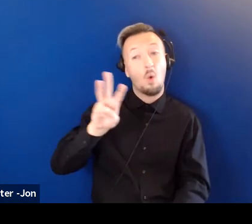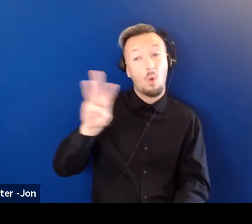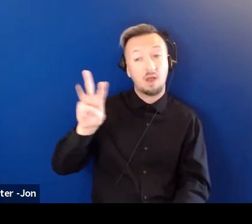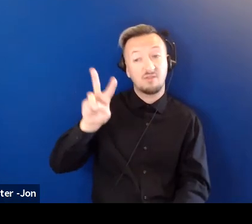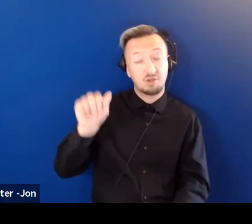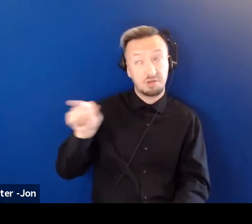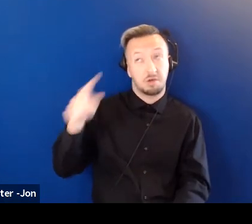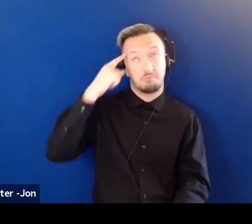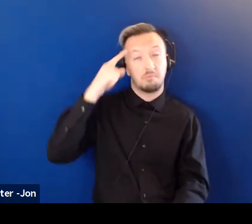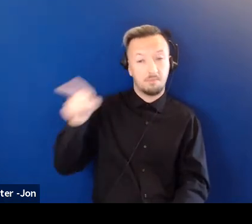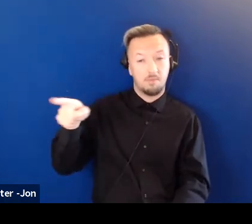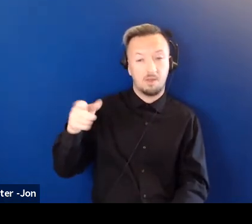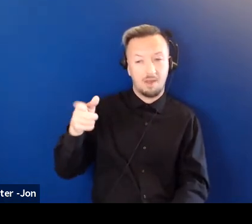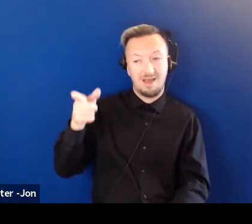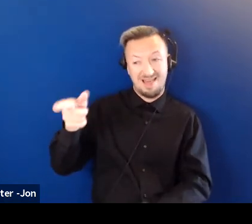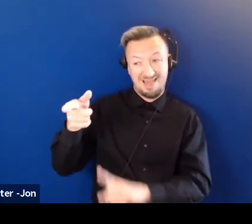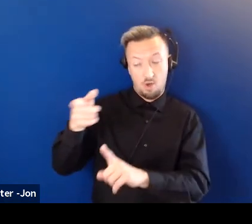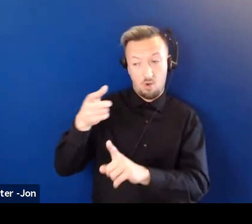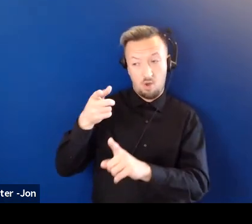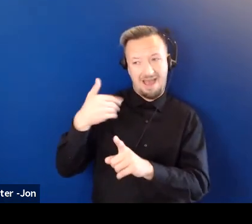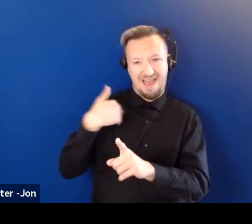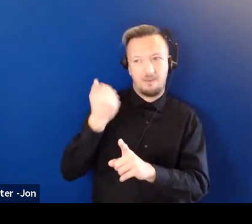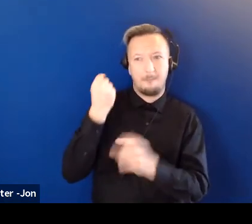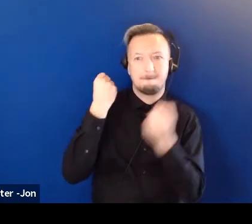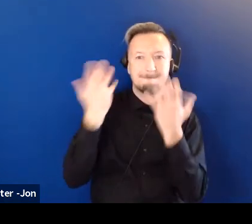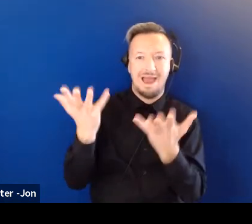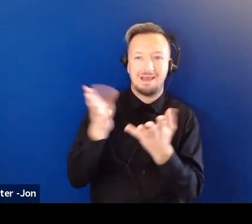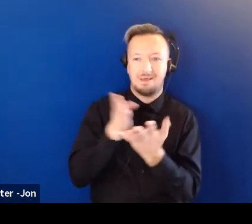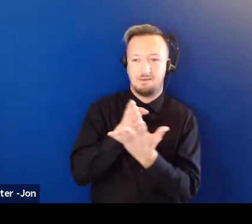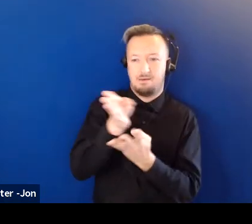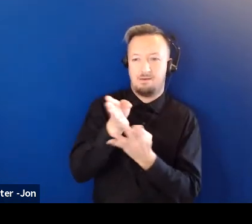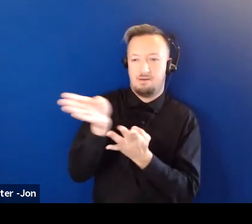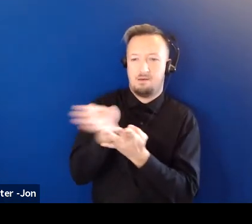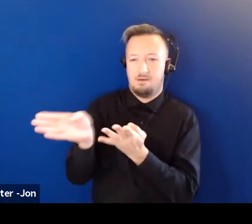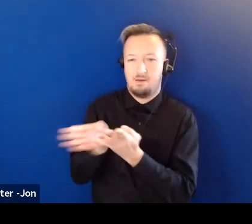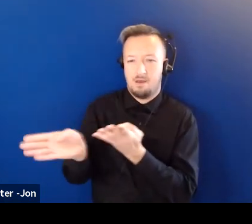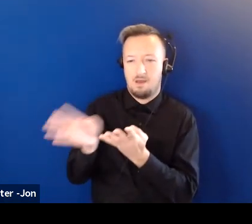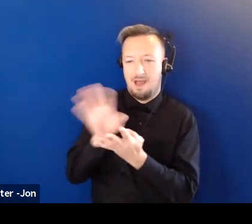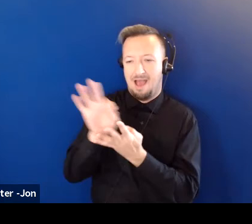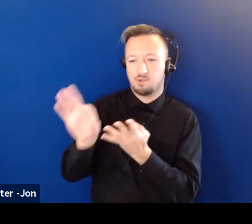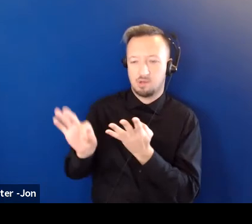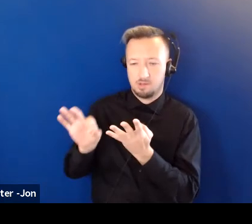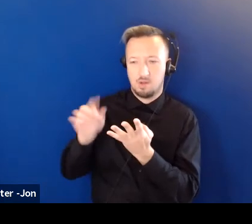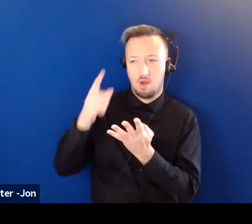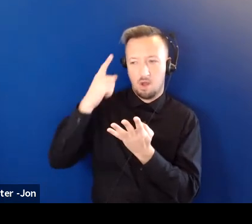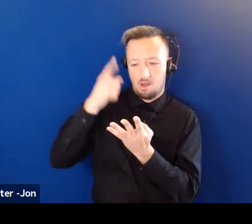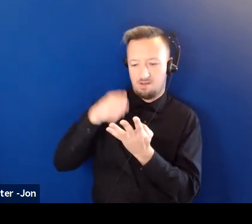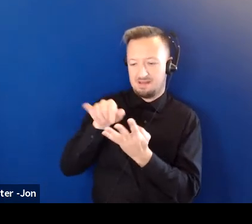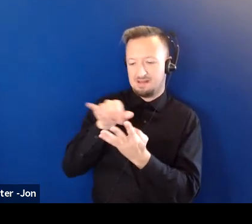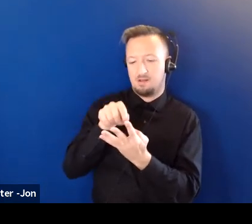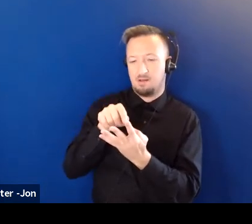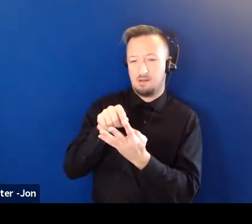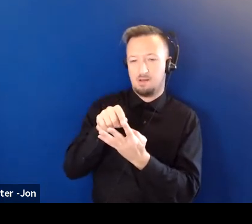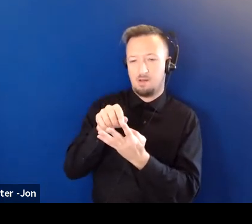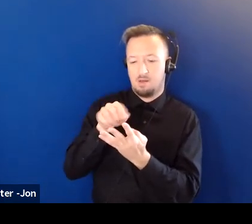where there's quite a few alternatives and things that count or have the same weight. So